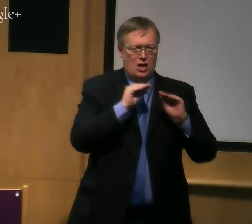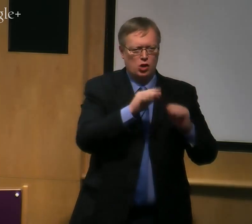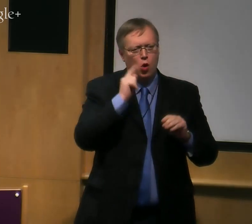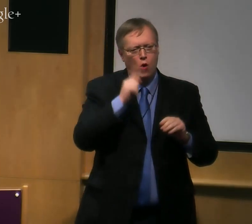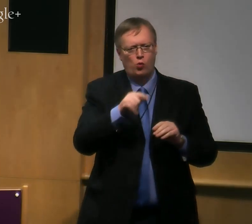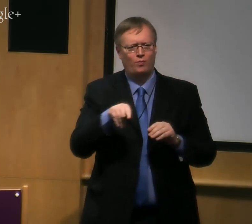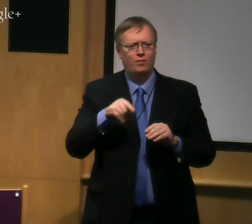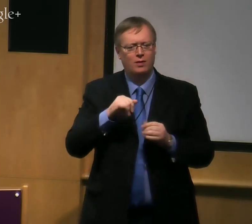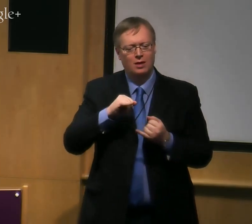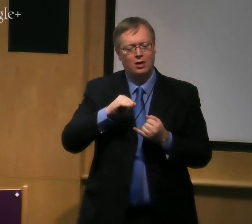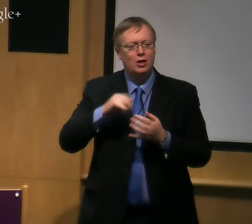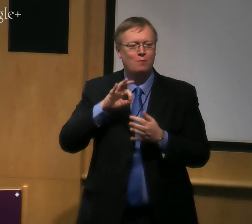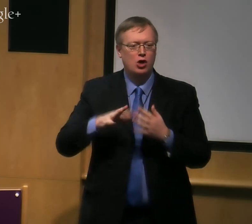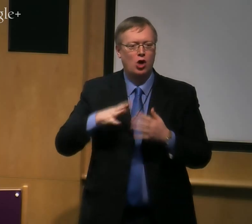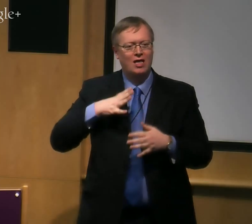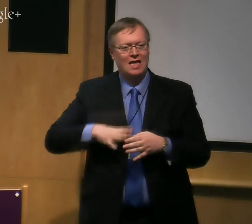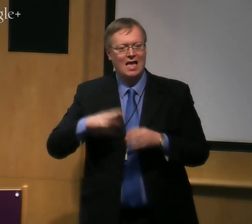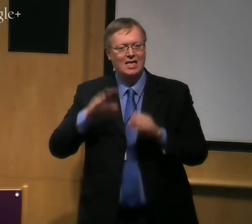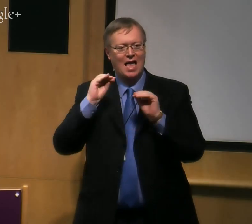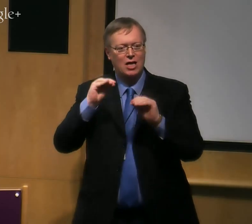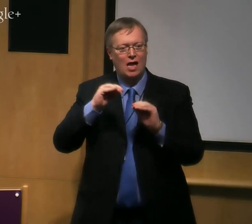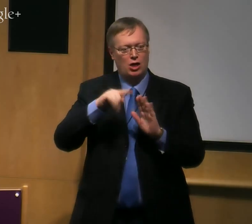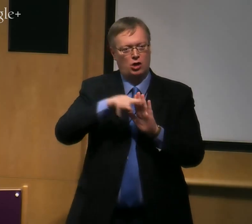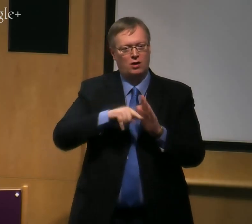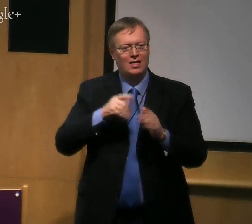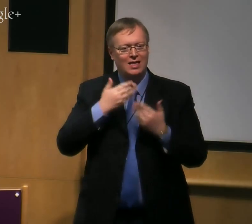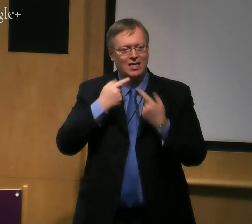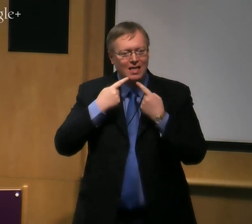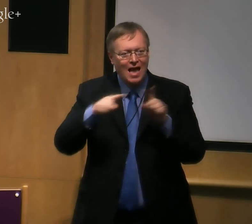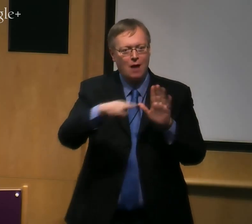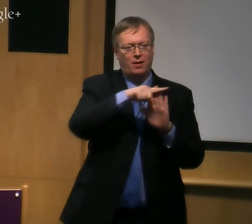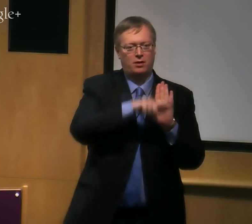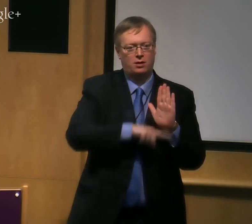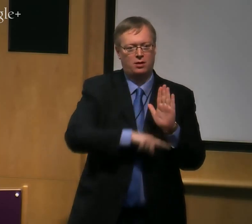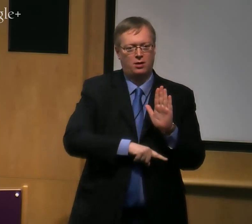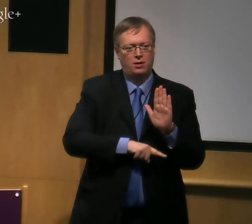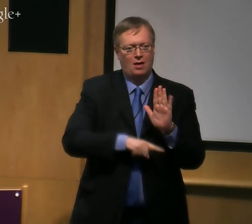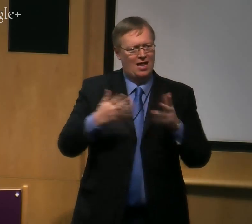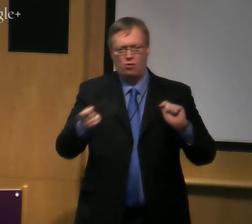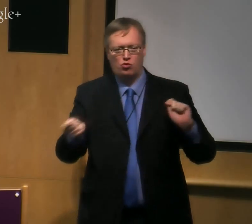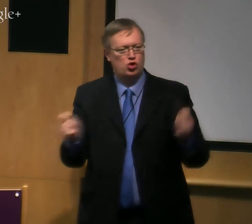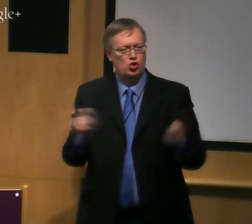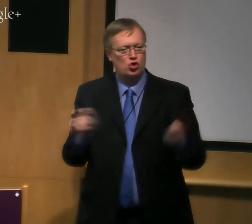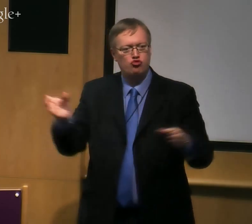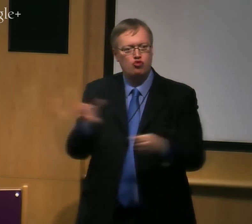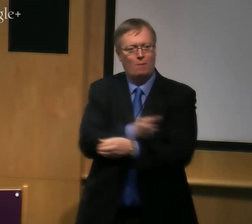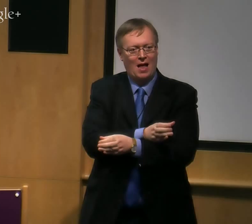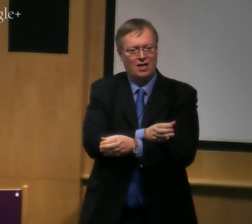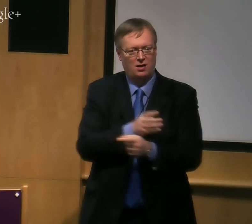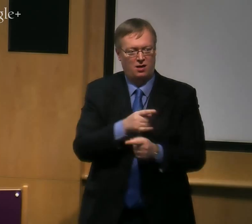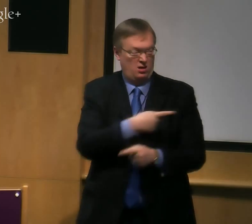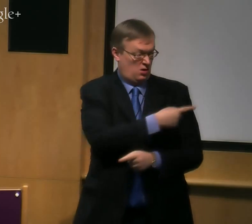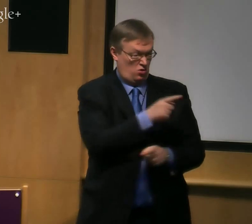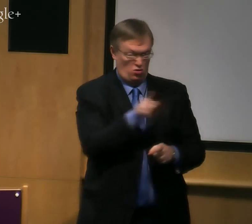new educational act. So special needs education statement has been dealing with it. And it's made a